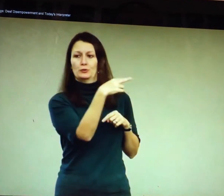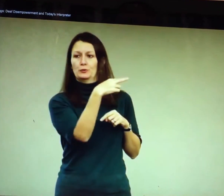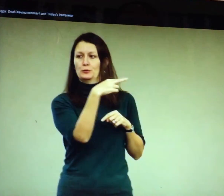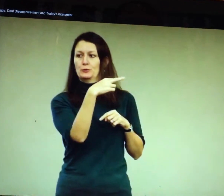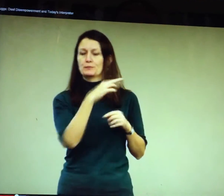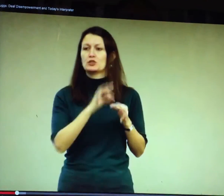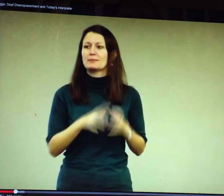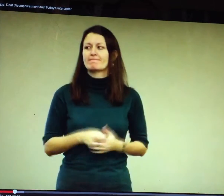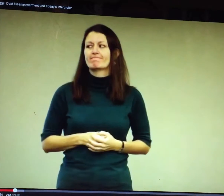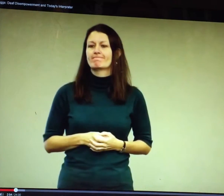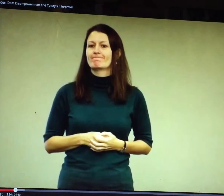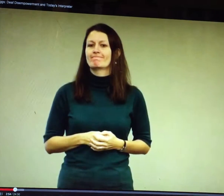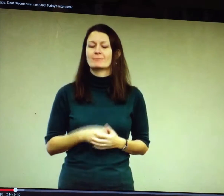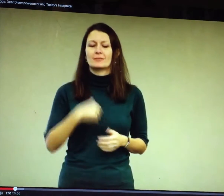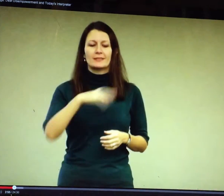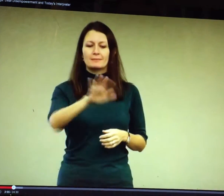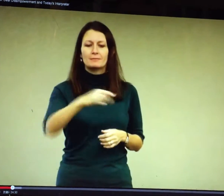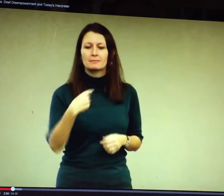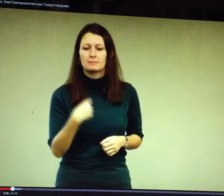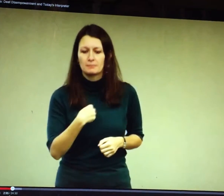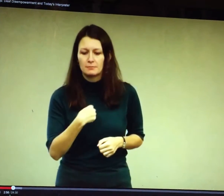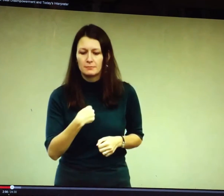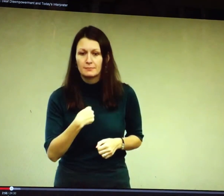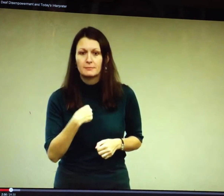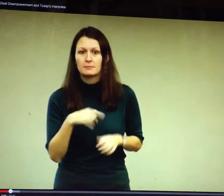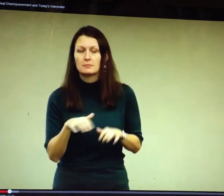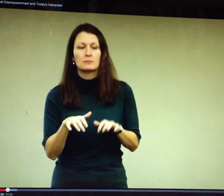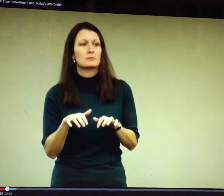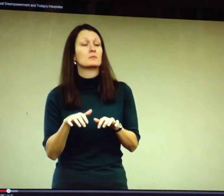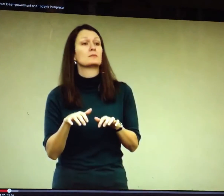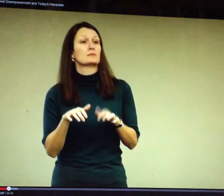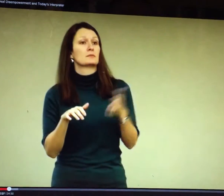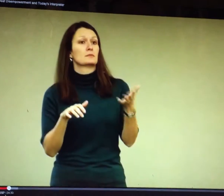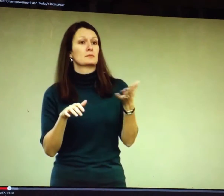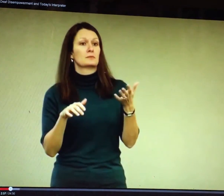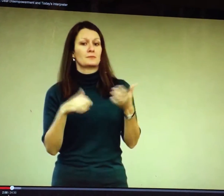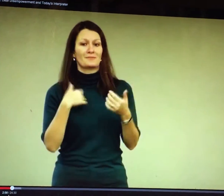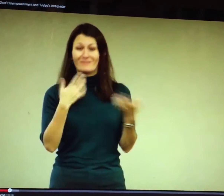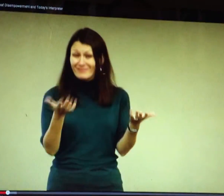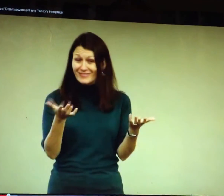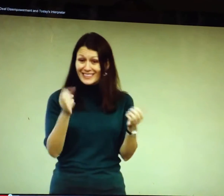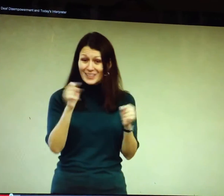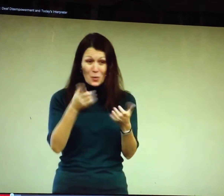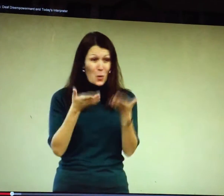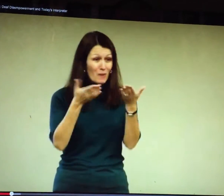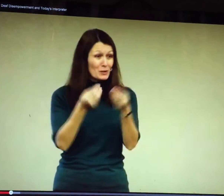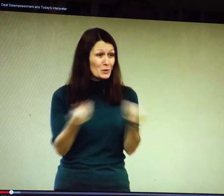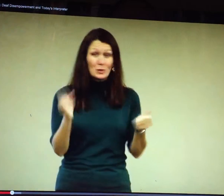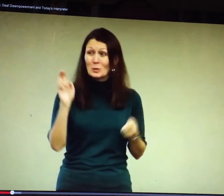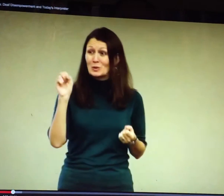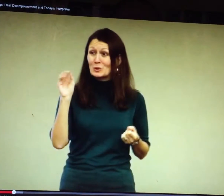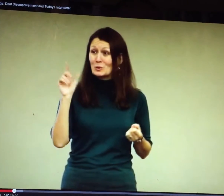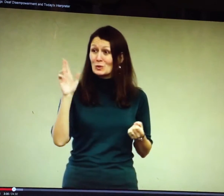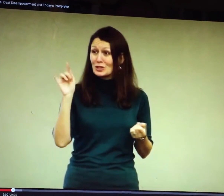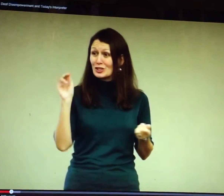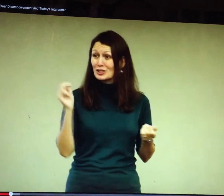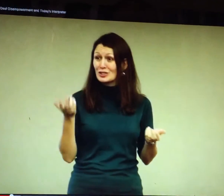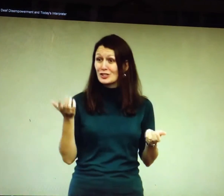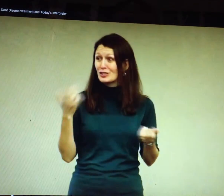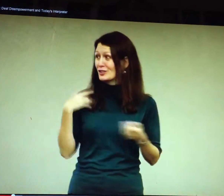But of course she looked at the interpreter, not me. I said, no, look at me. She looked at me and she said, what? And I